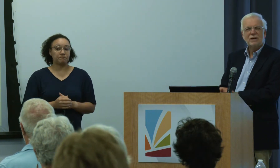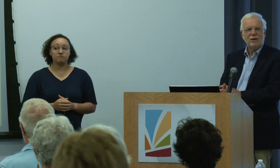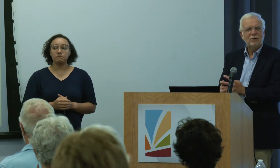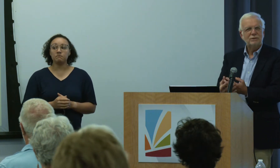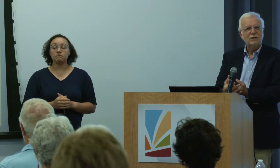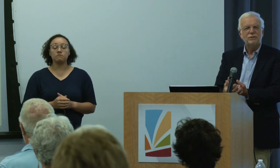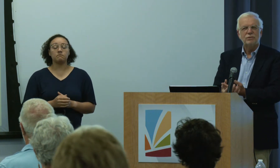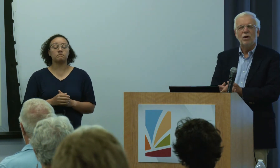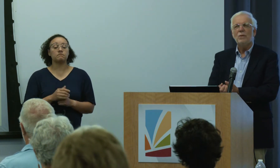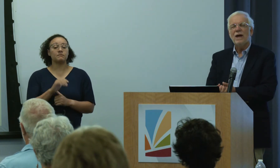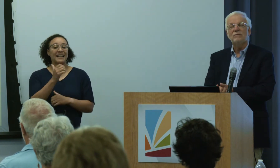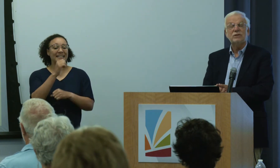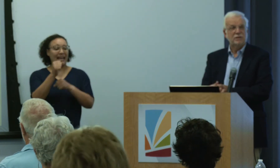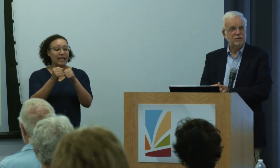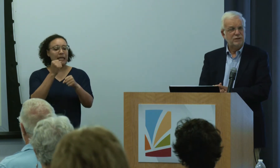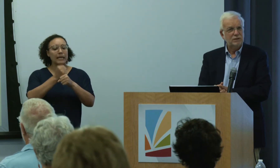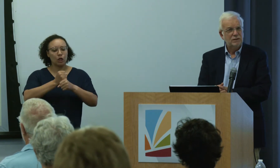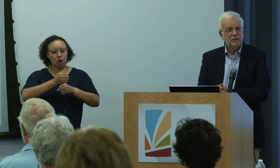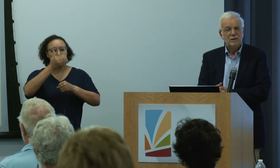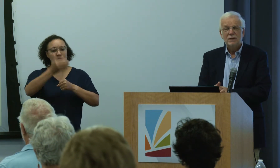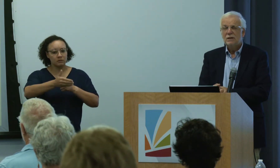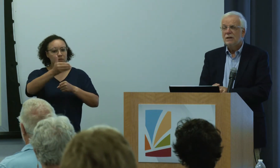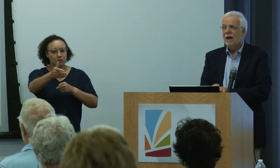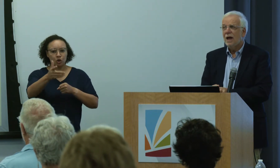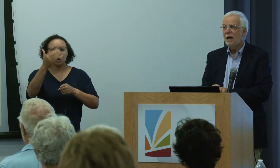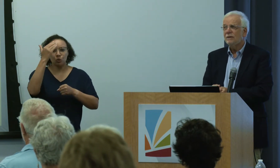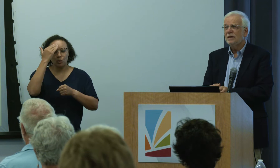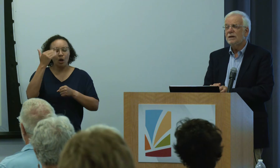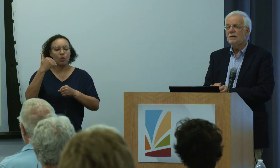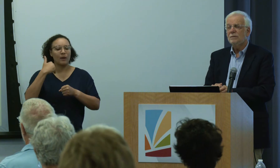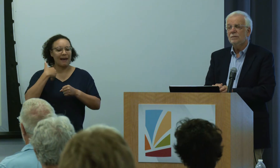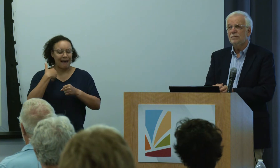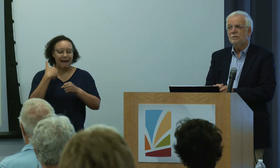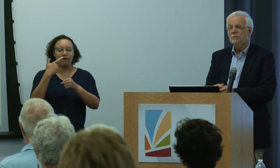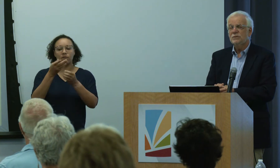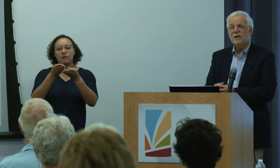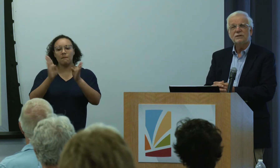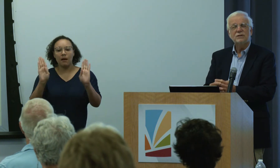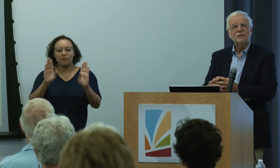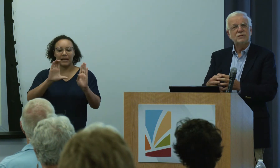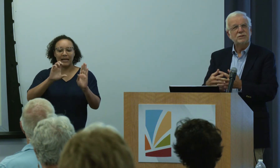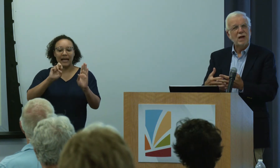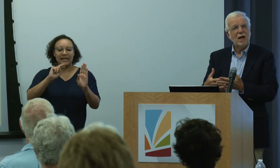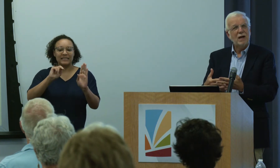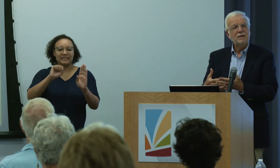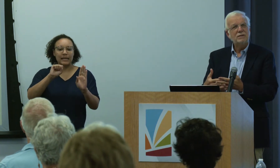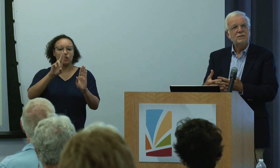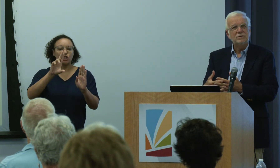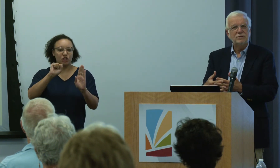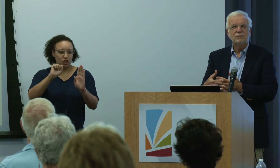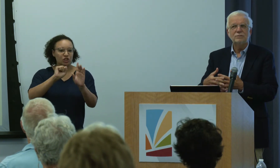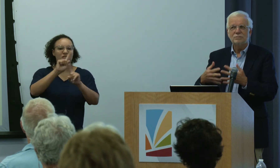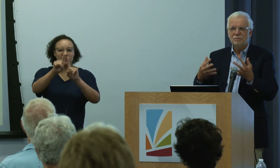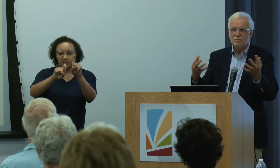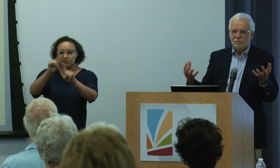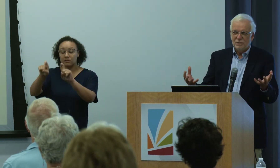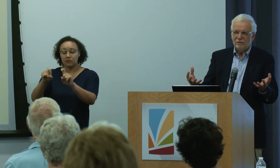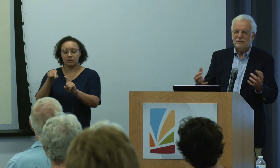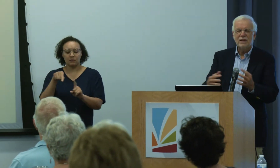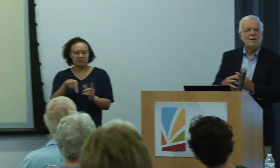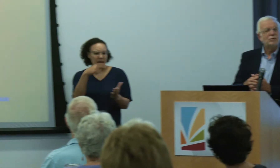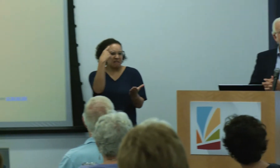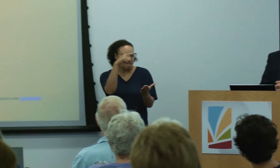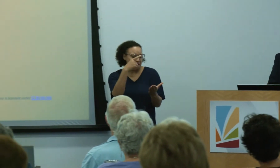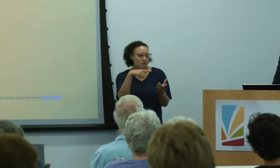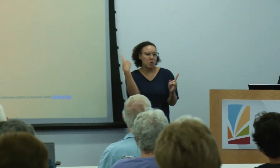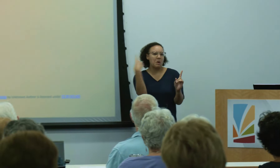Every 10 years, as you know, we have a census, and the census is designed to give